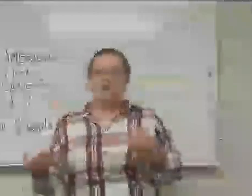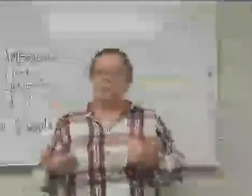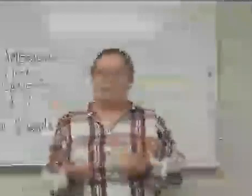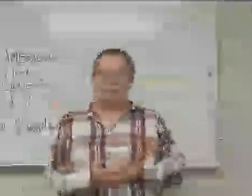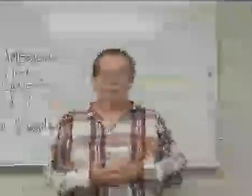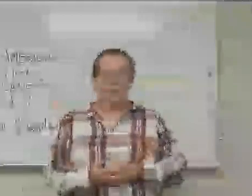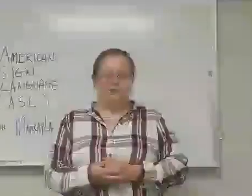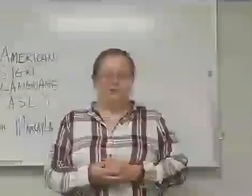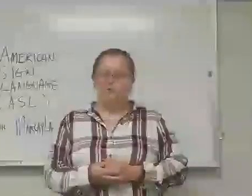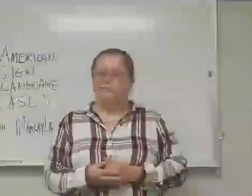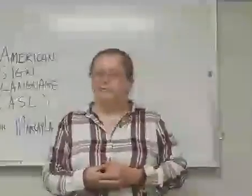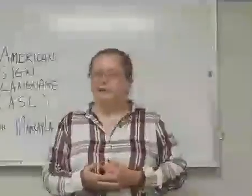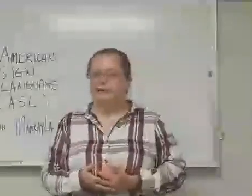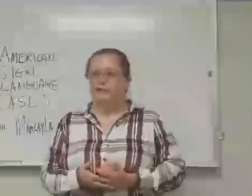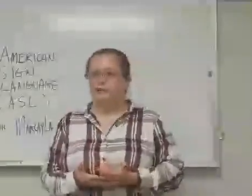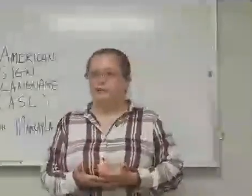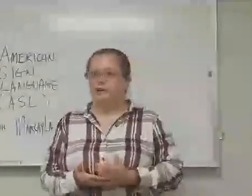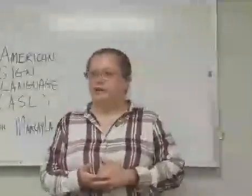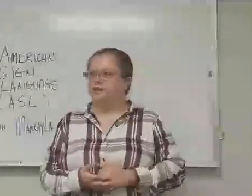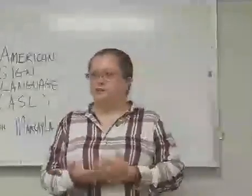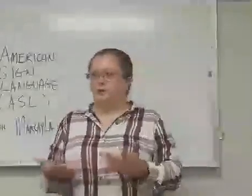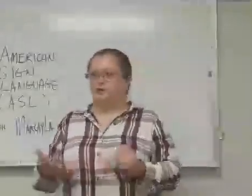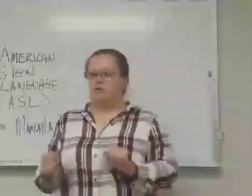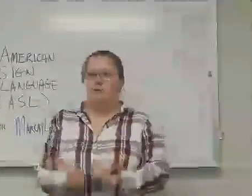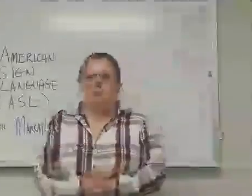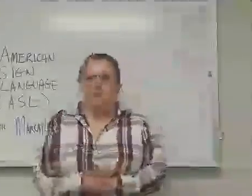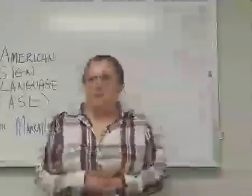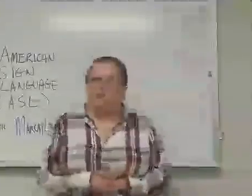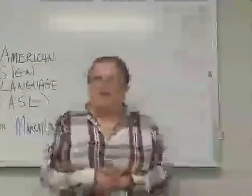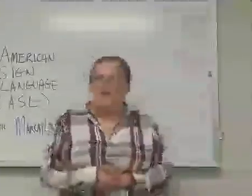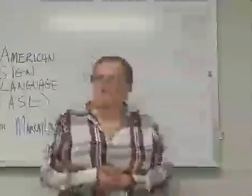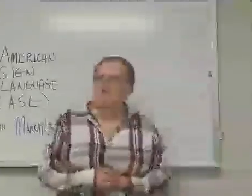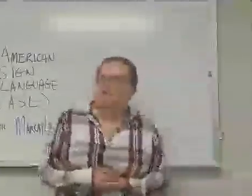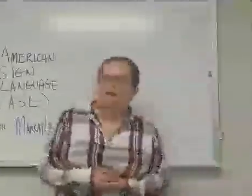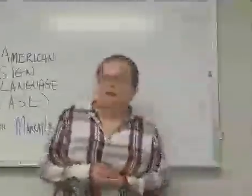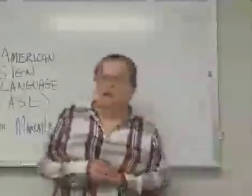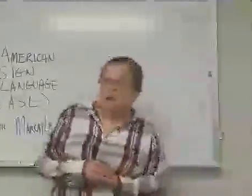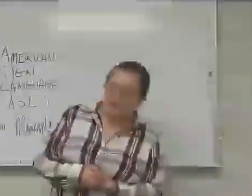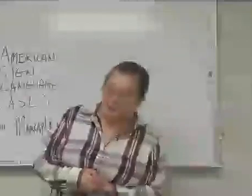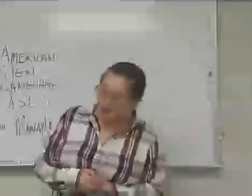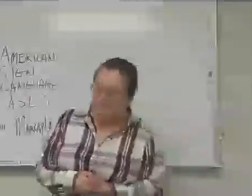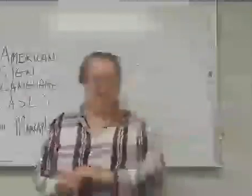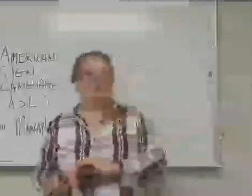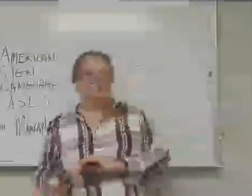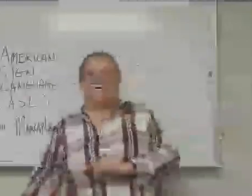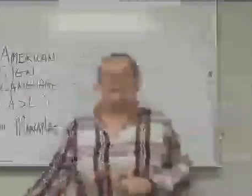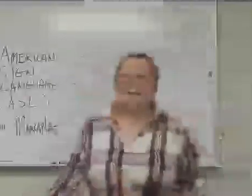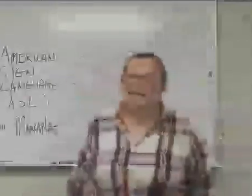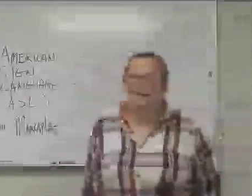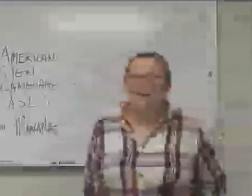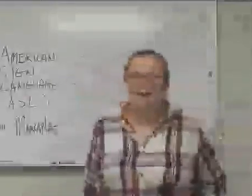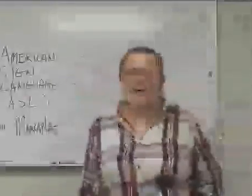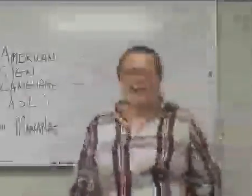people are like, what are you doing with your hands? And I'm like, oh, sorry, I'm speaking my other language right now. How long